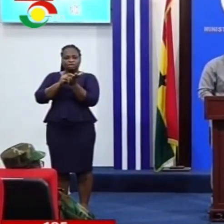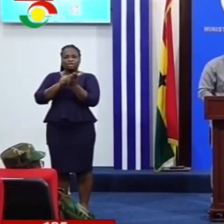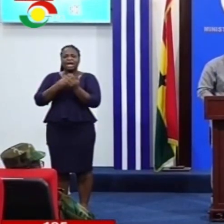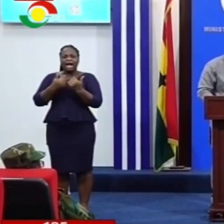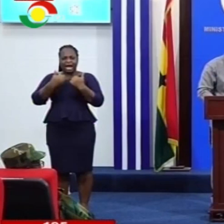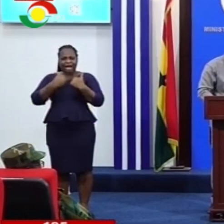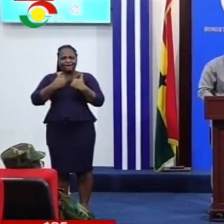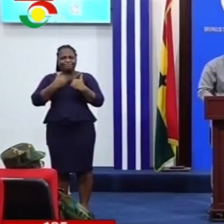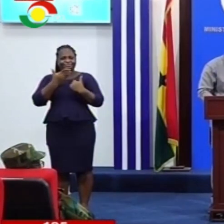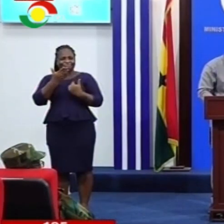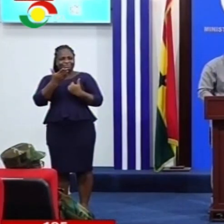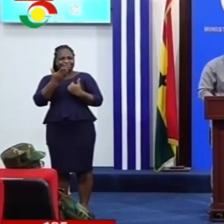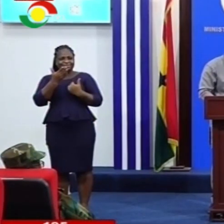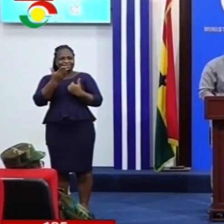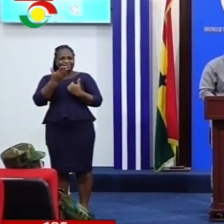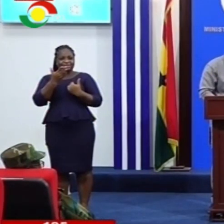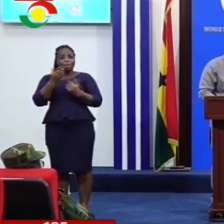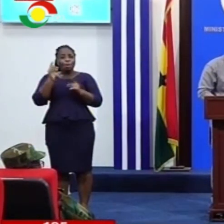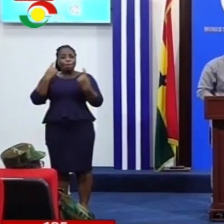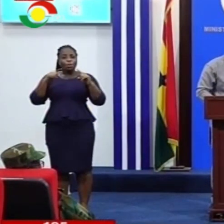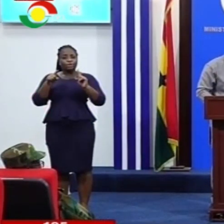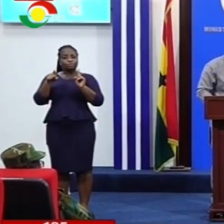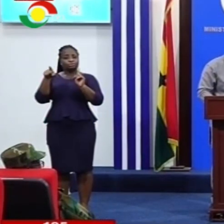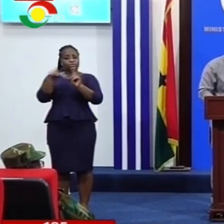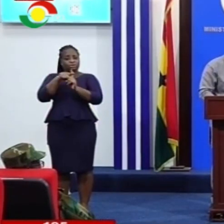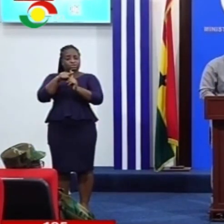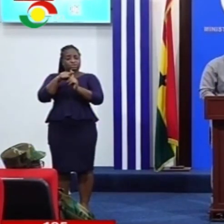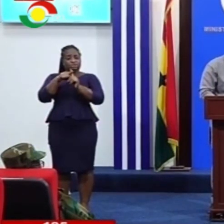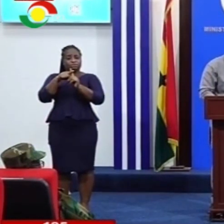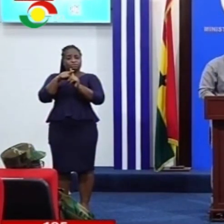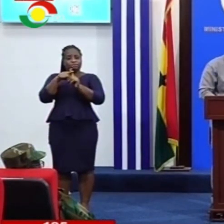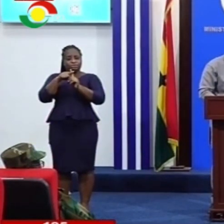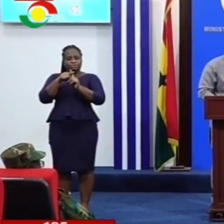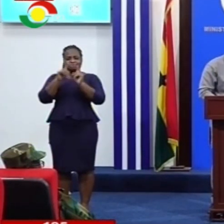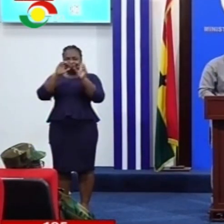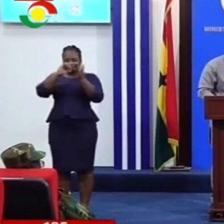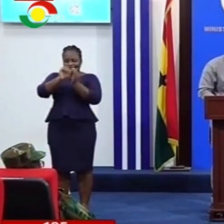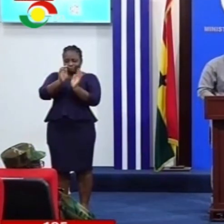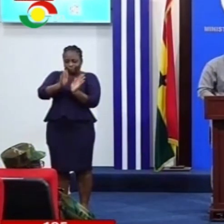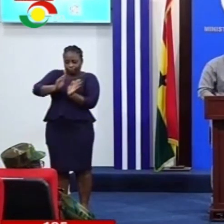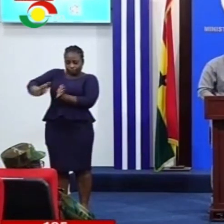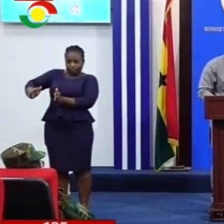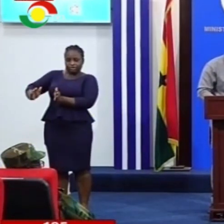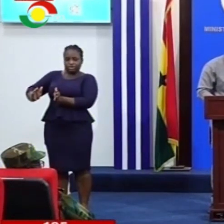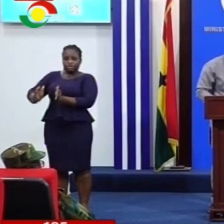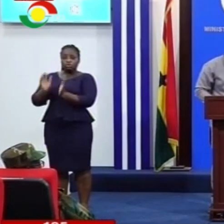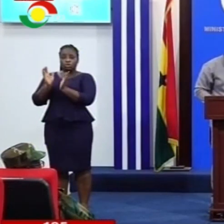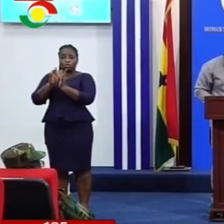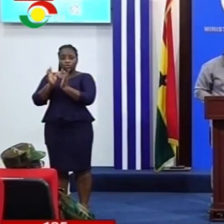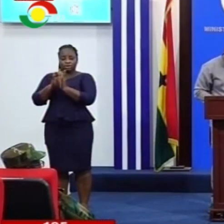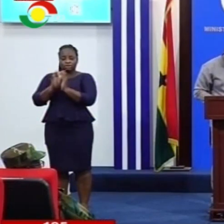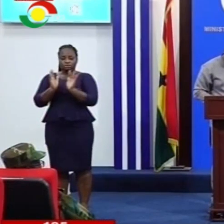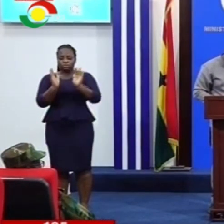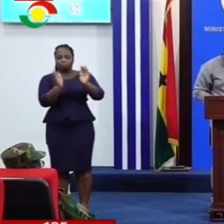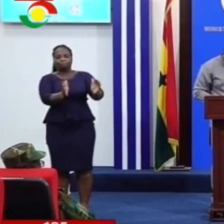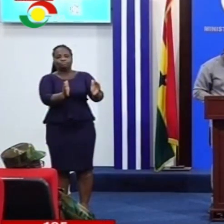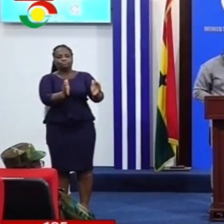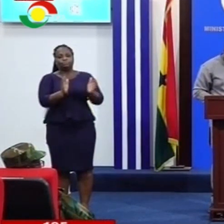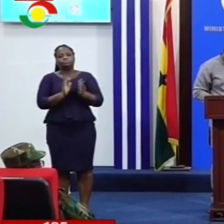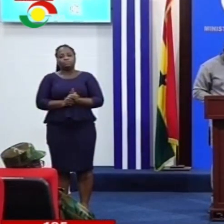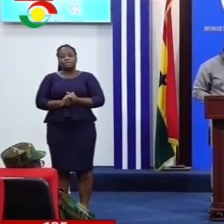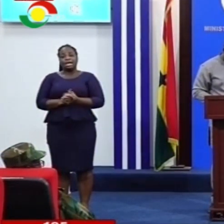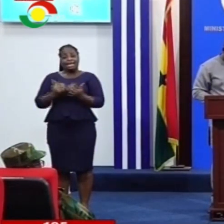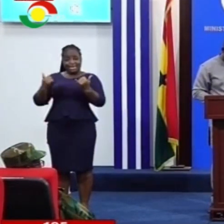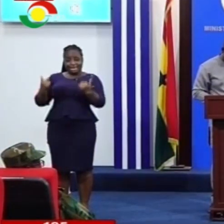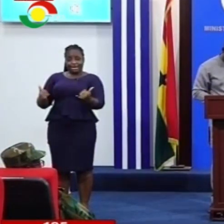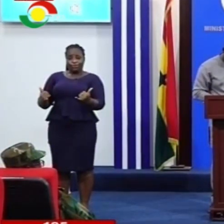protocol for when you test positive, you are isolated, and your contacts are also isolated.